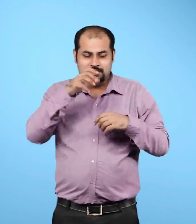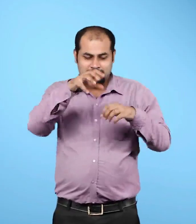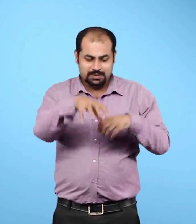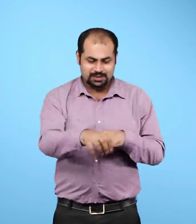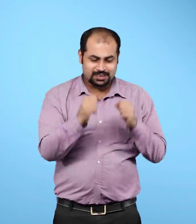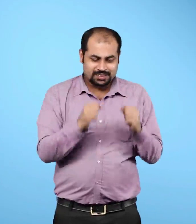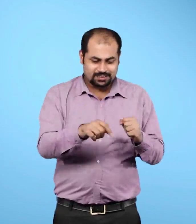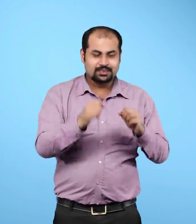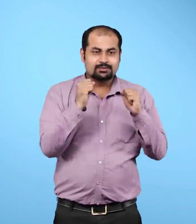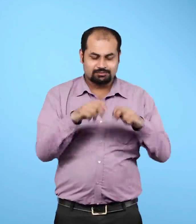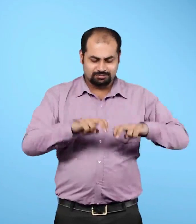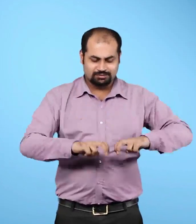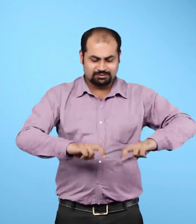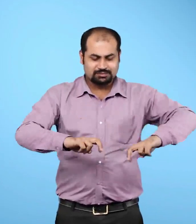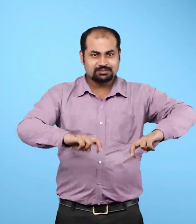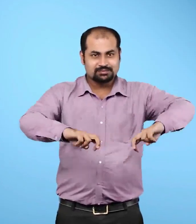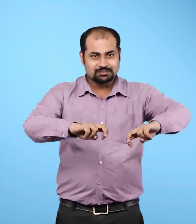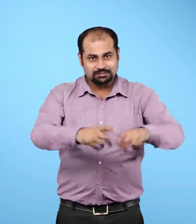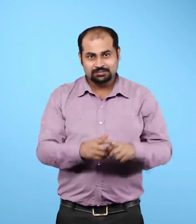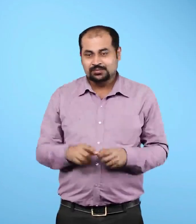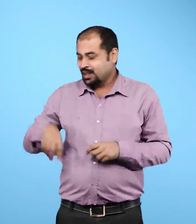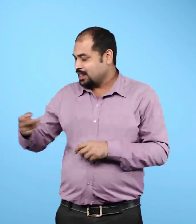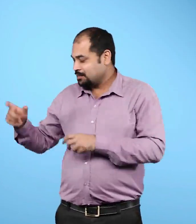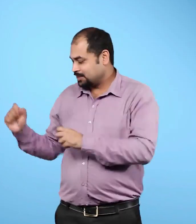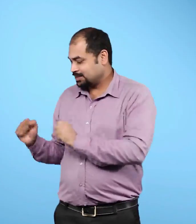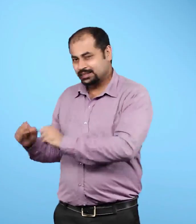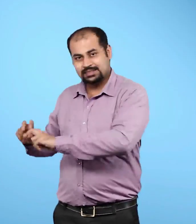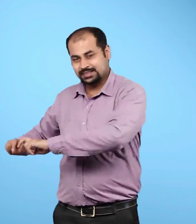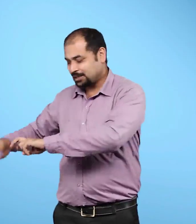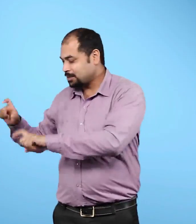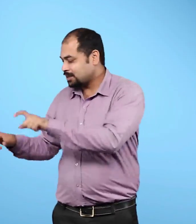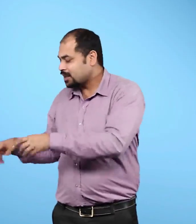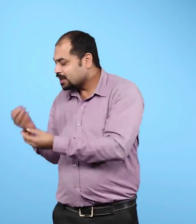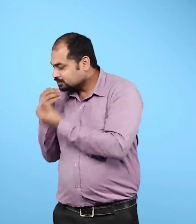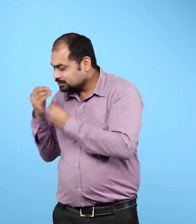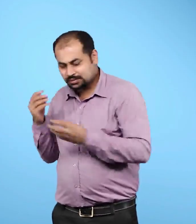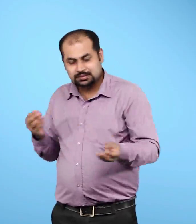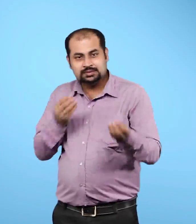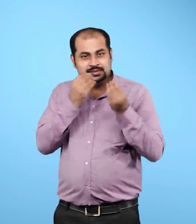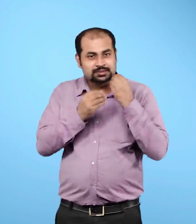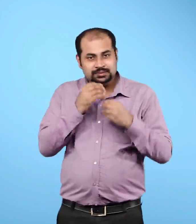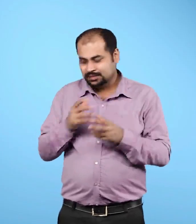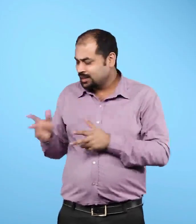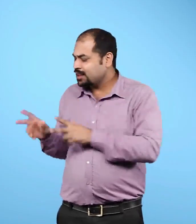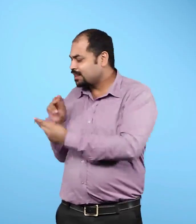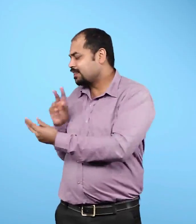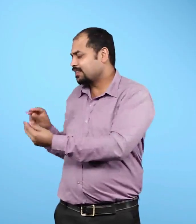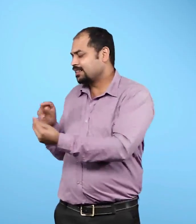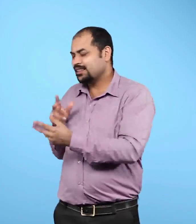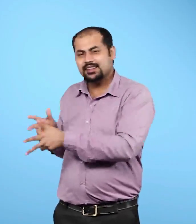Group of children and adults are shown sitting on chairs around the tables and enjoying their food.